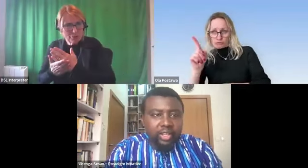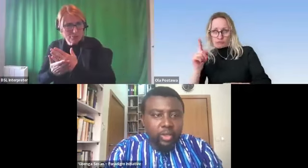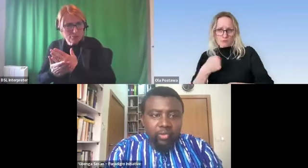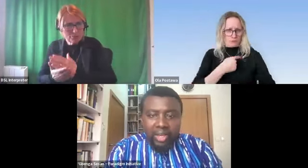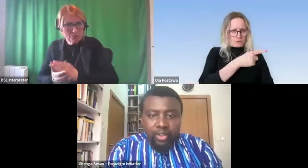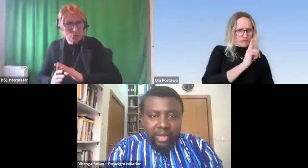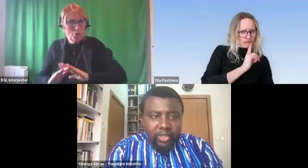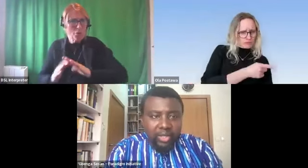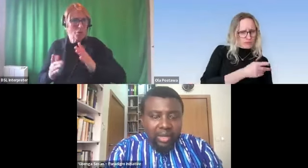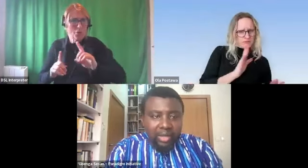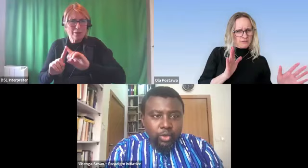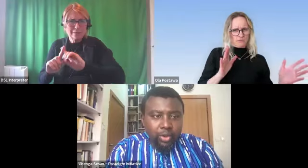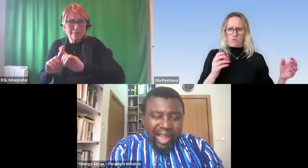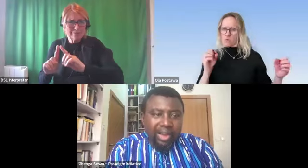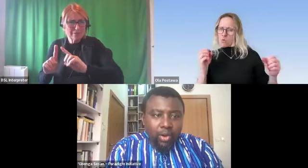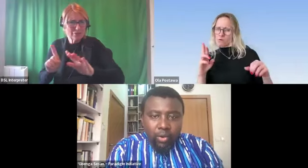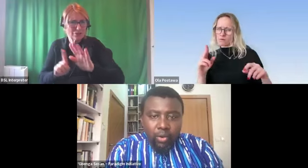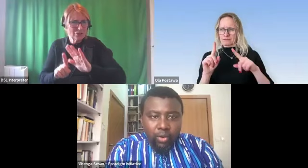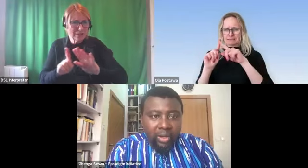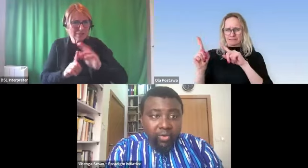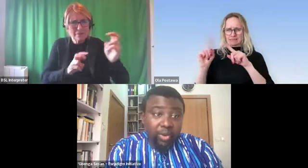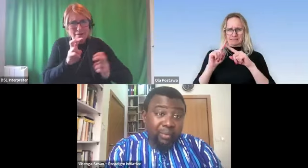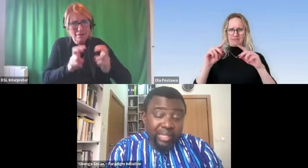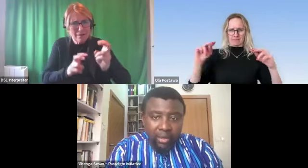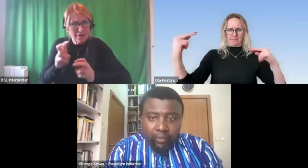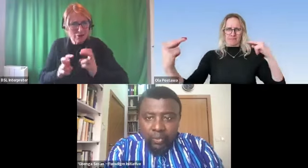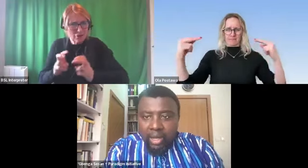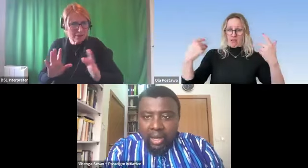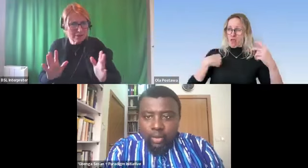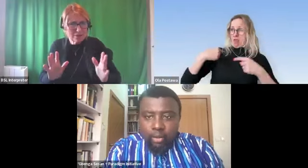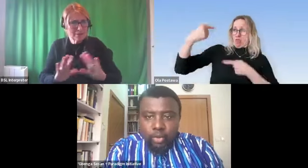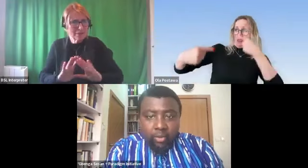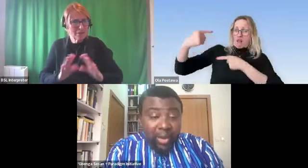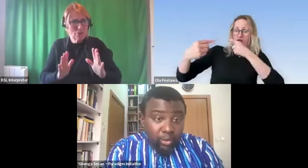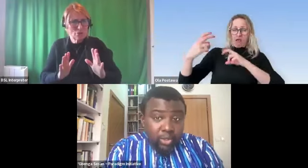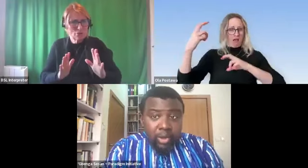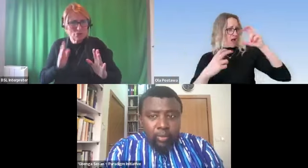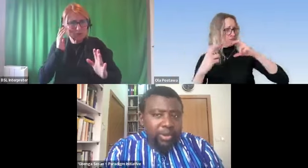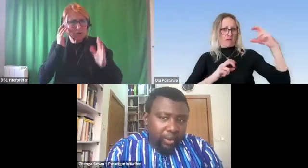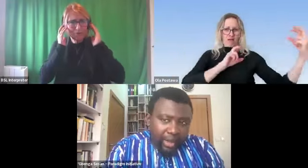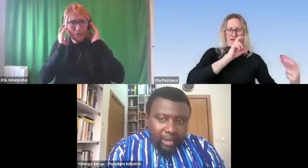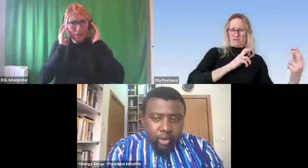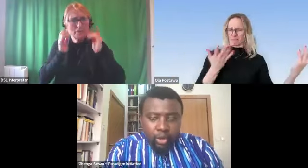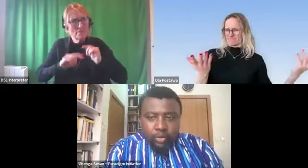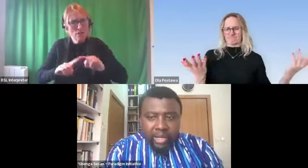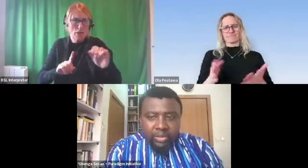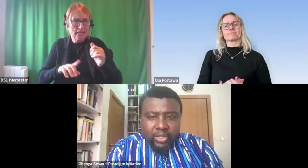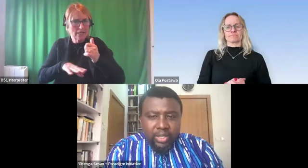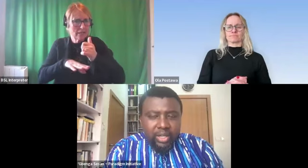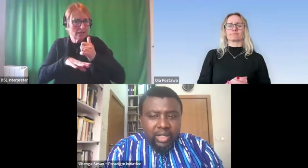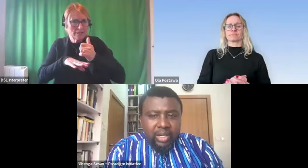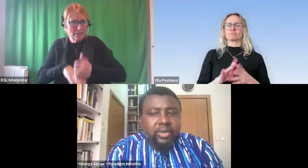all shades of arguments that do not anchor on any fundamental norms or values. But beyond that, we